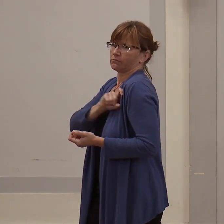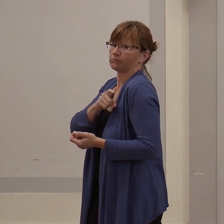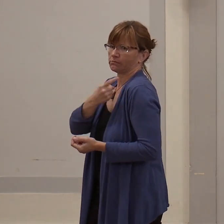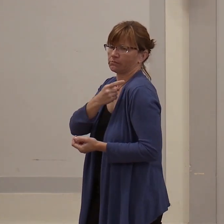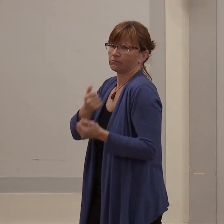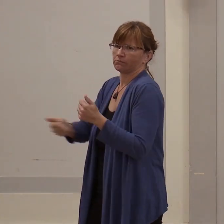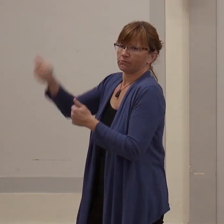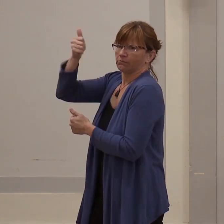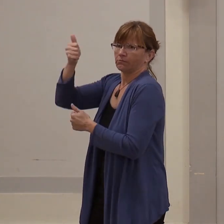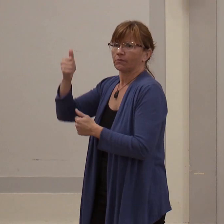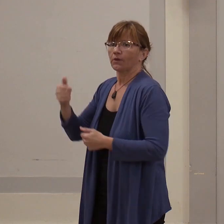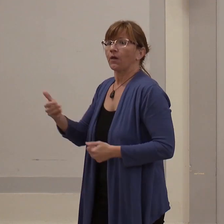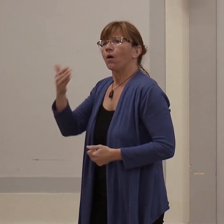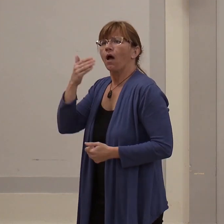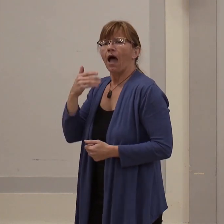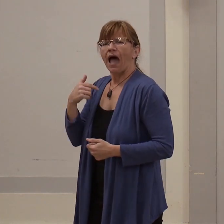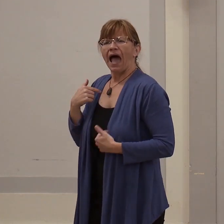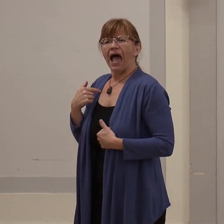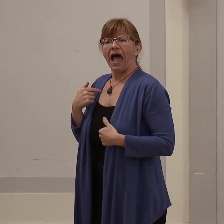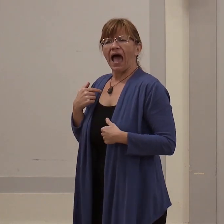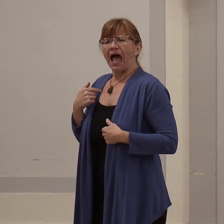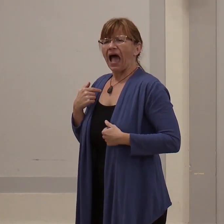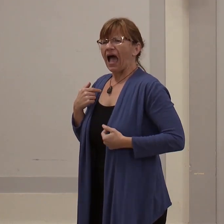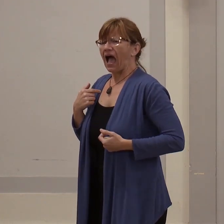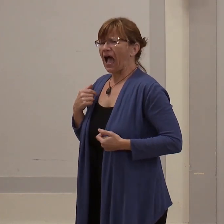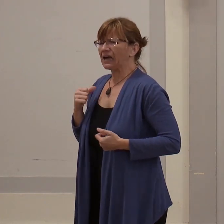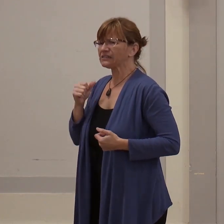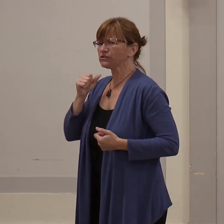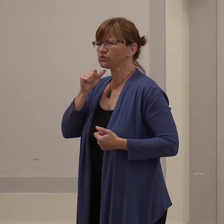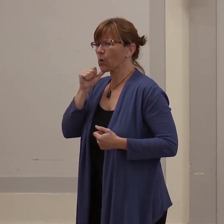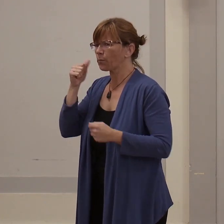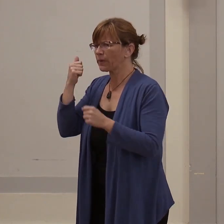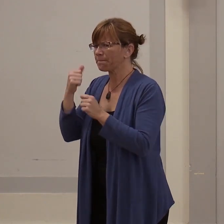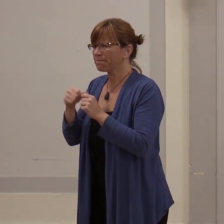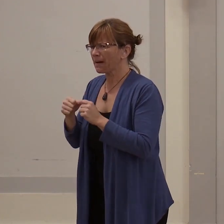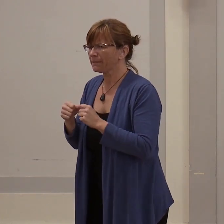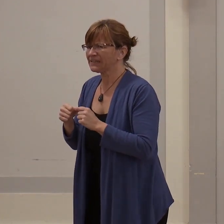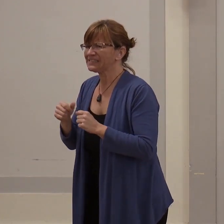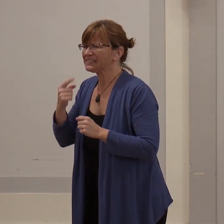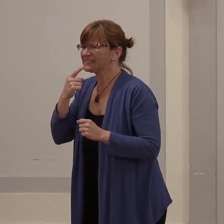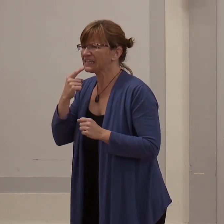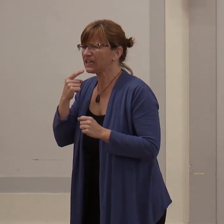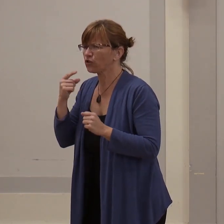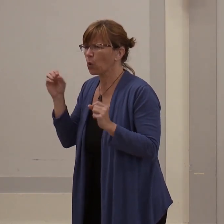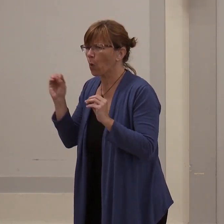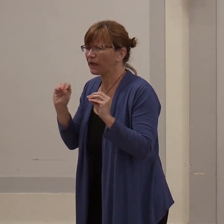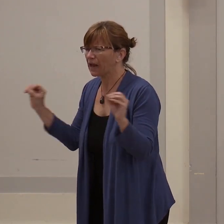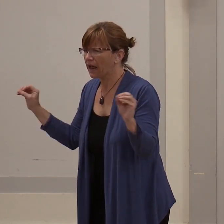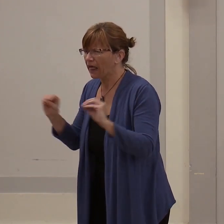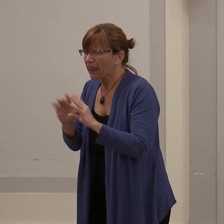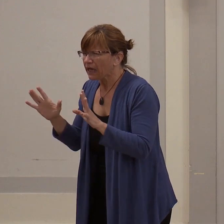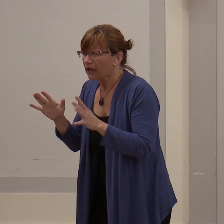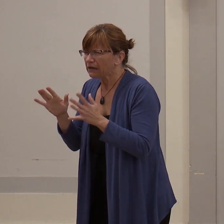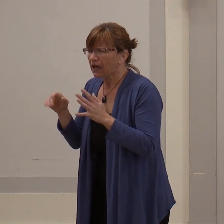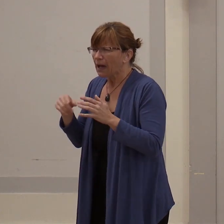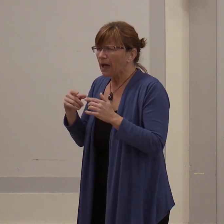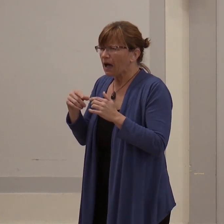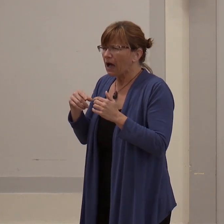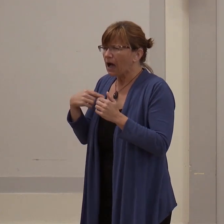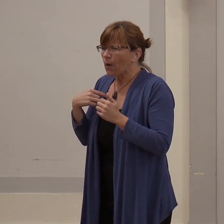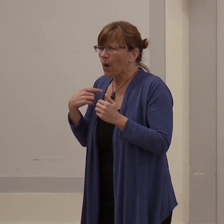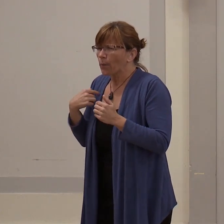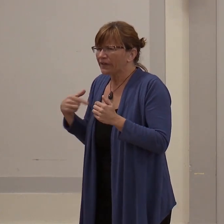Thank you, Mr. Mayor. I don't know that I recall saying it was a lack of clarity. I think I was talking about what we teach officers to look